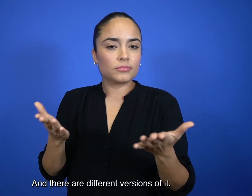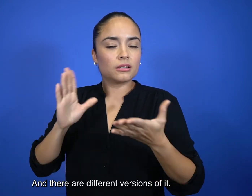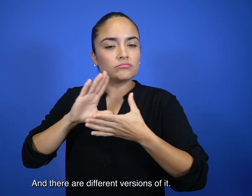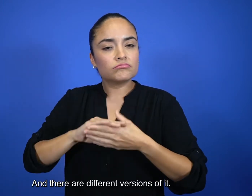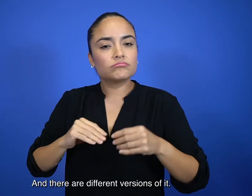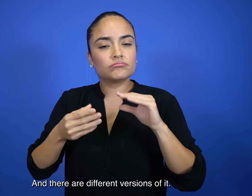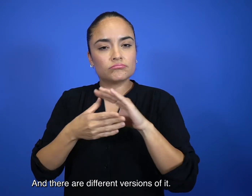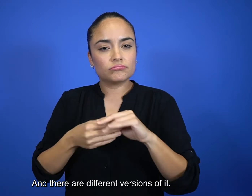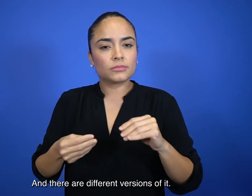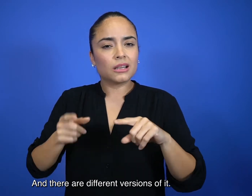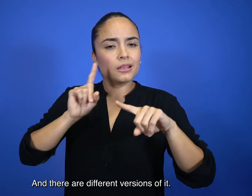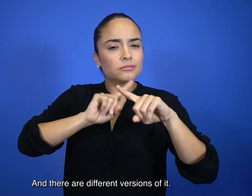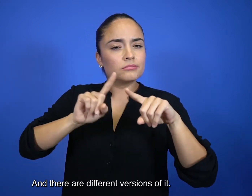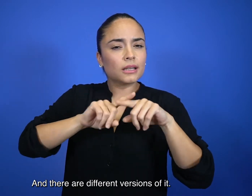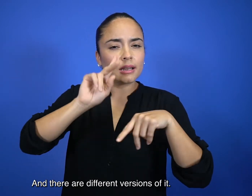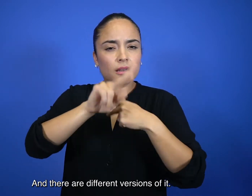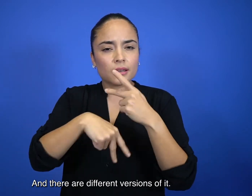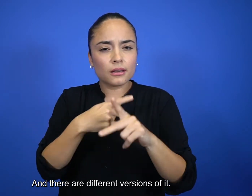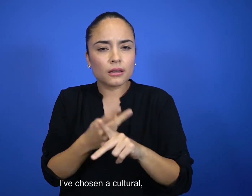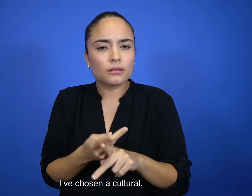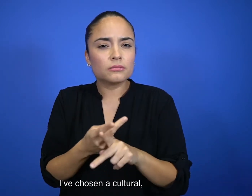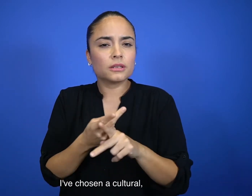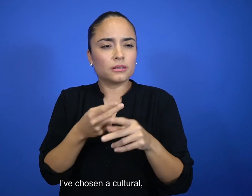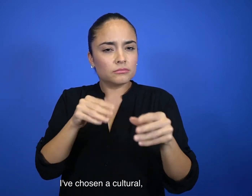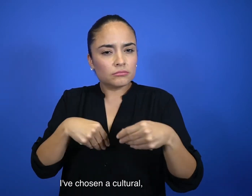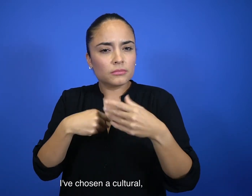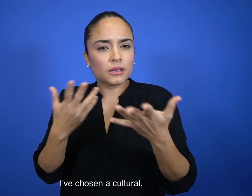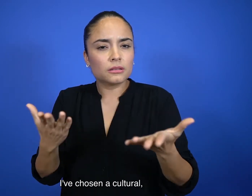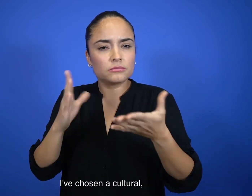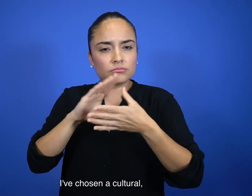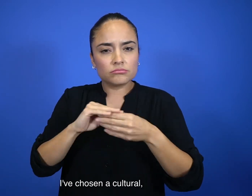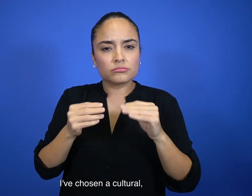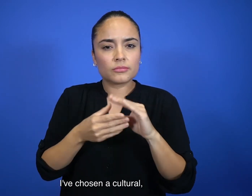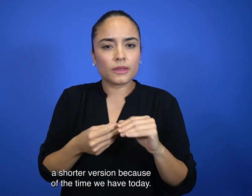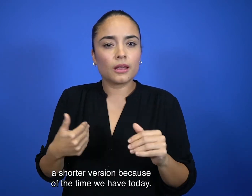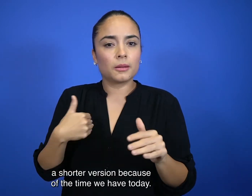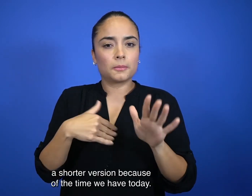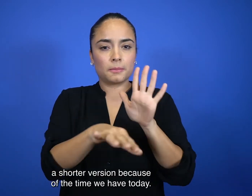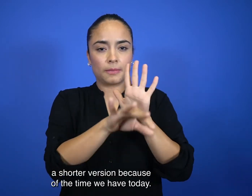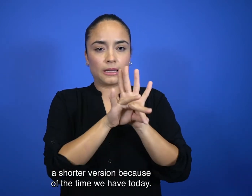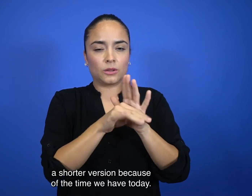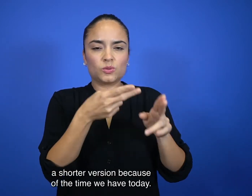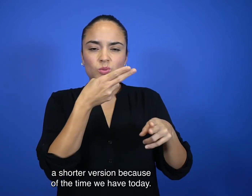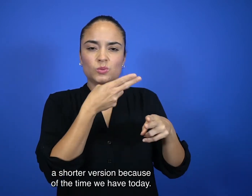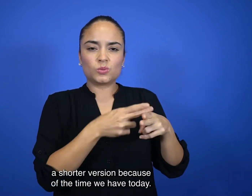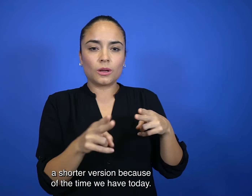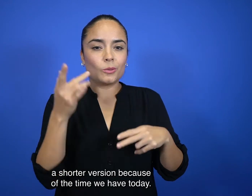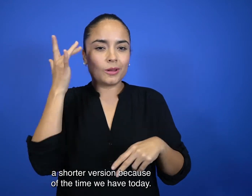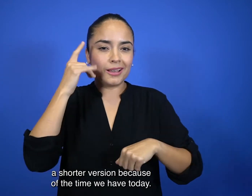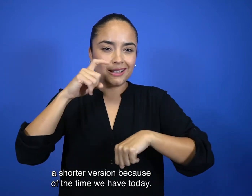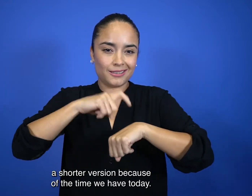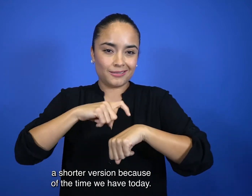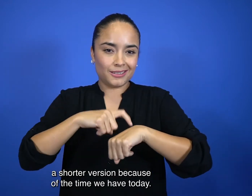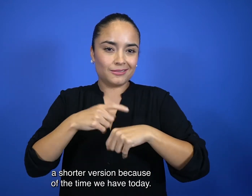are different versions of it. I've chosen a shorter version because of the time we have